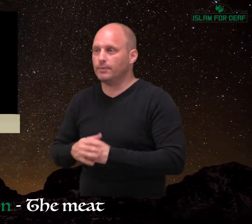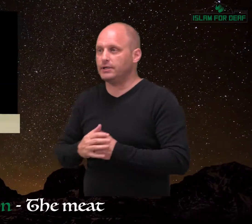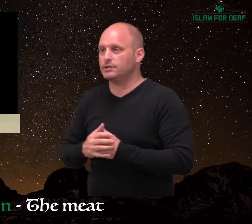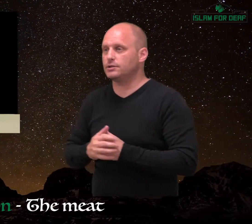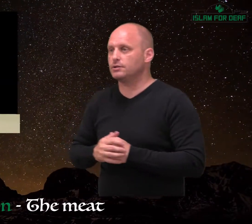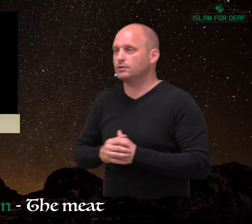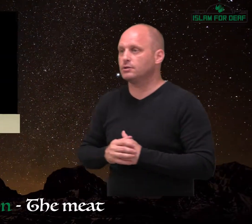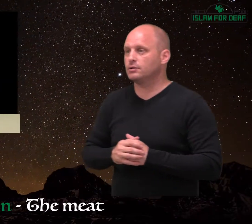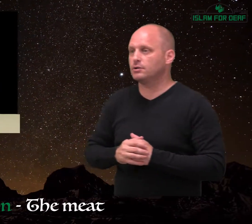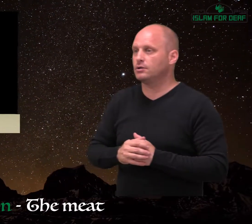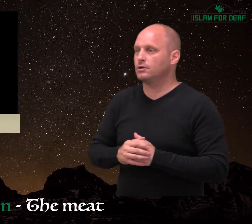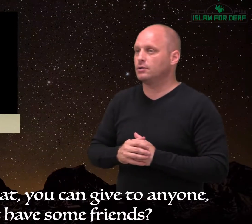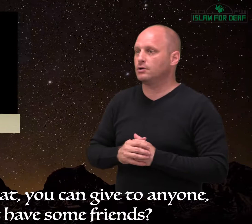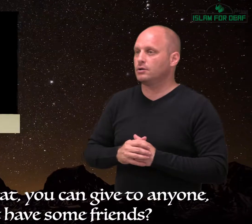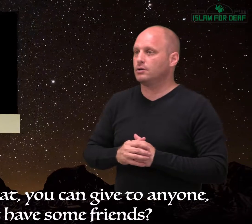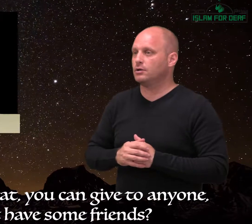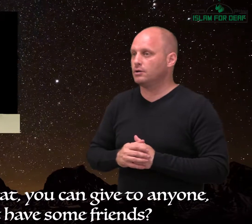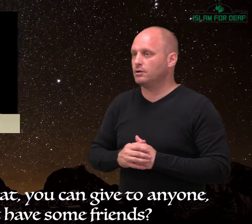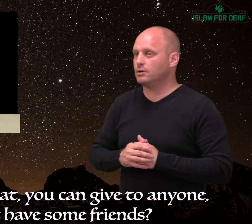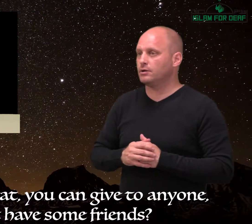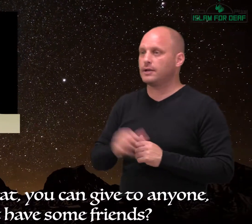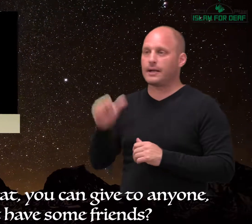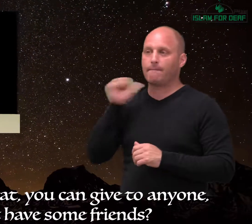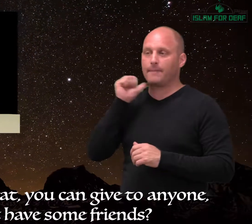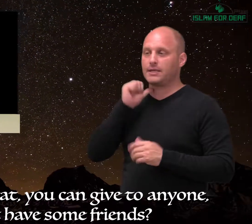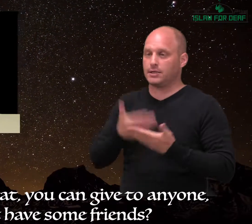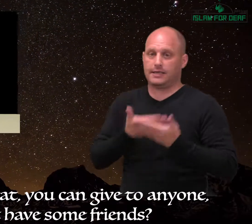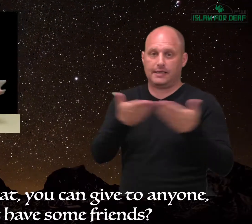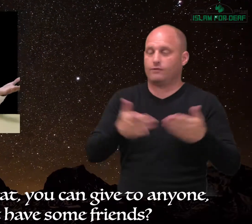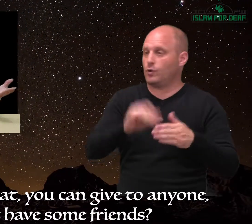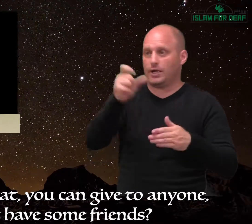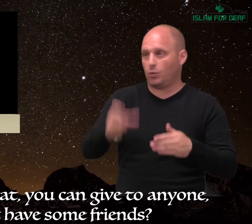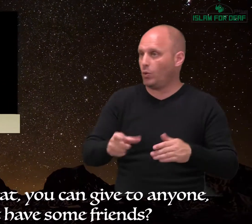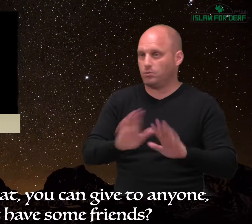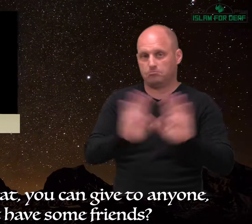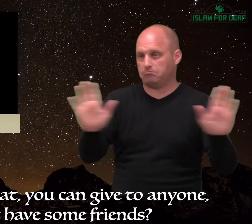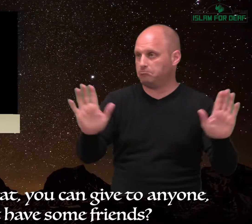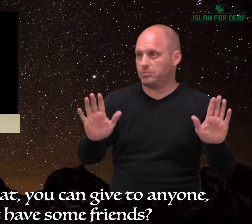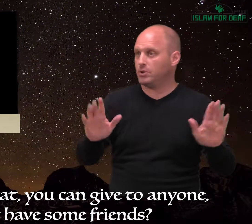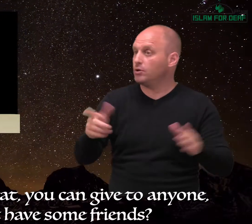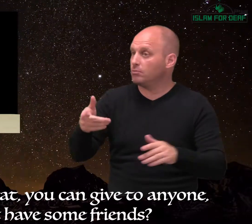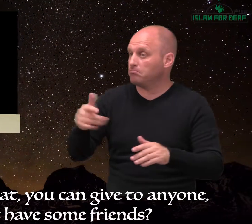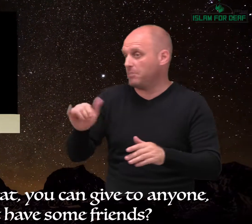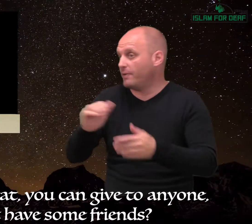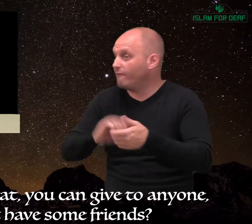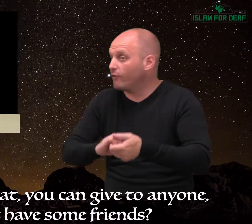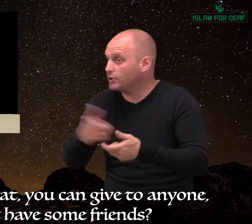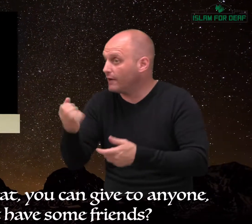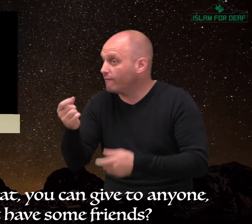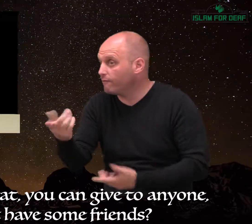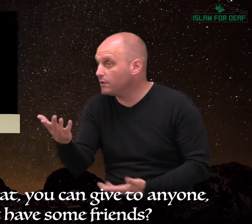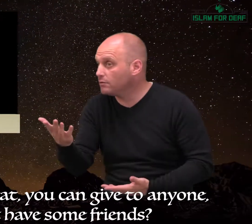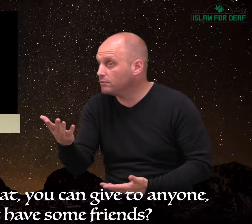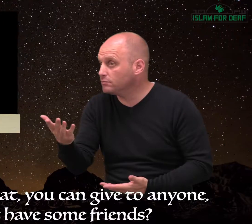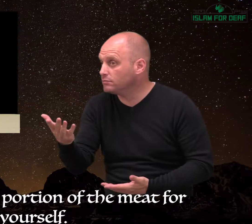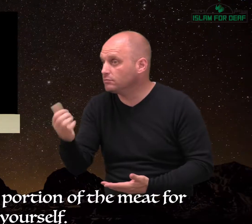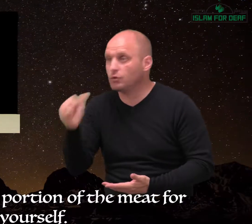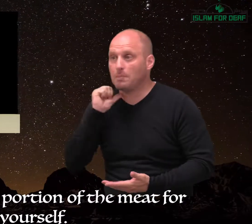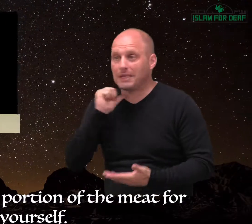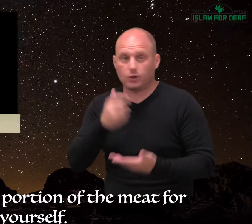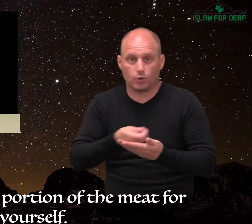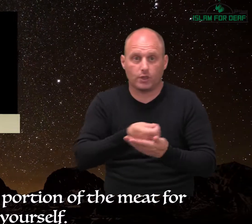The meat. The meat, yeah. So meat you can give to anyone. mean, you must have some friends. You must have some friends.